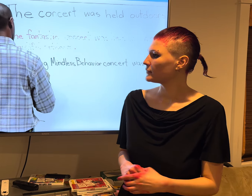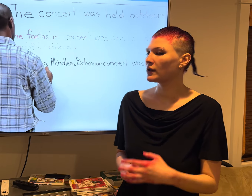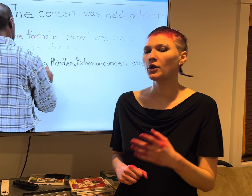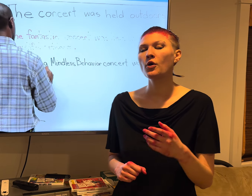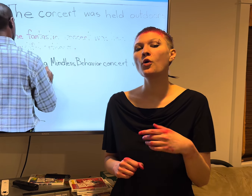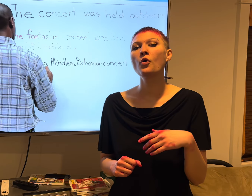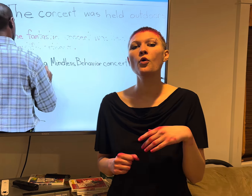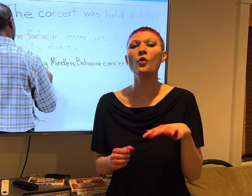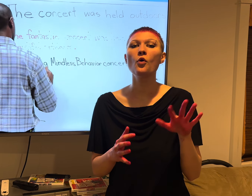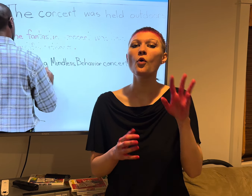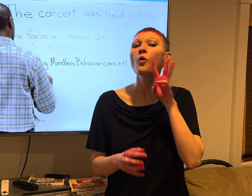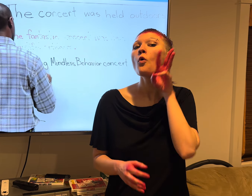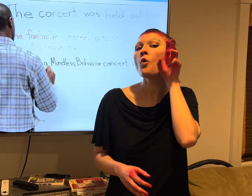Outdoors. In the great outdoors? Yes.